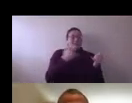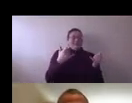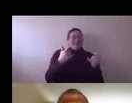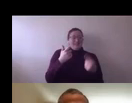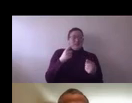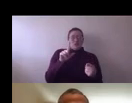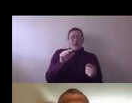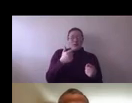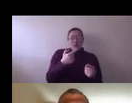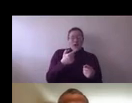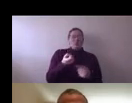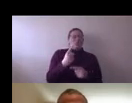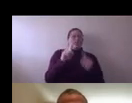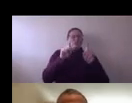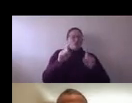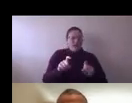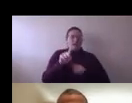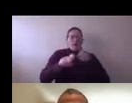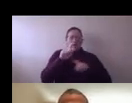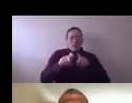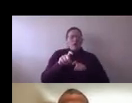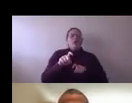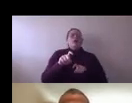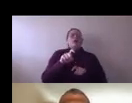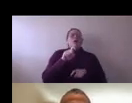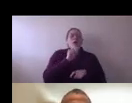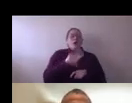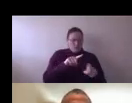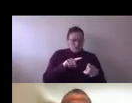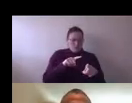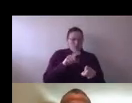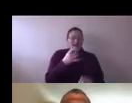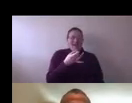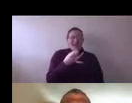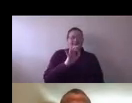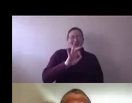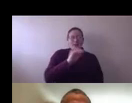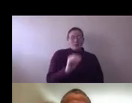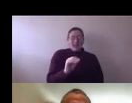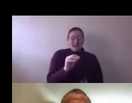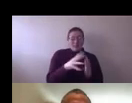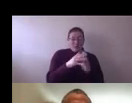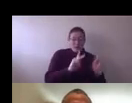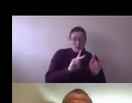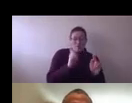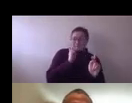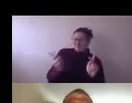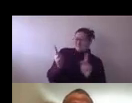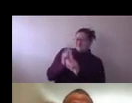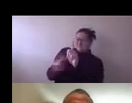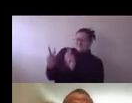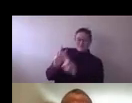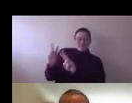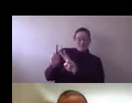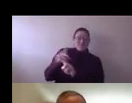one survey in March 2021 viewed China as competitor or enemy. So I